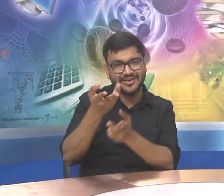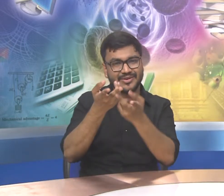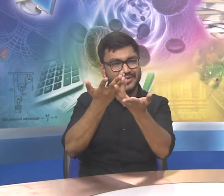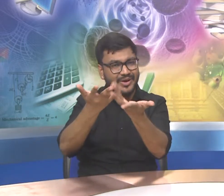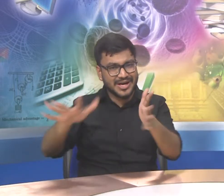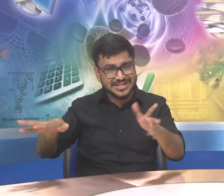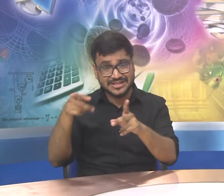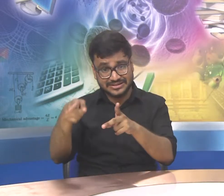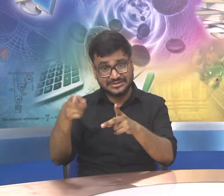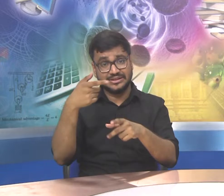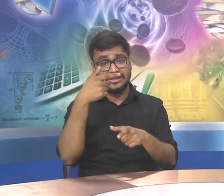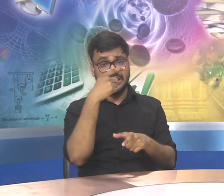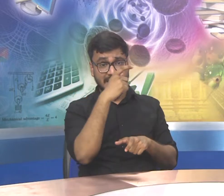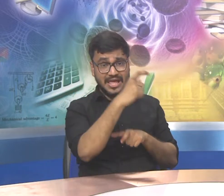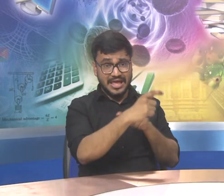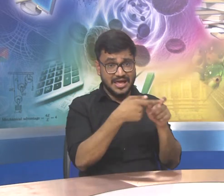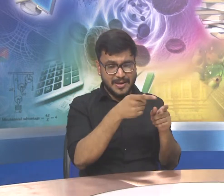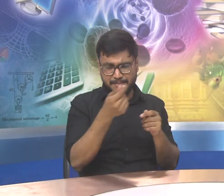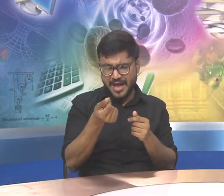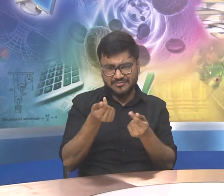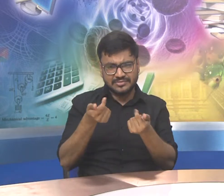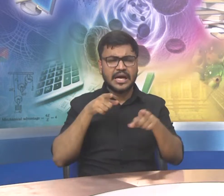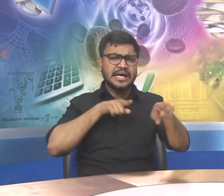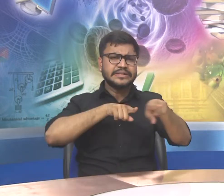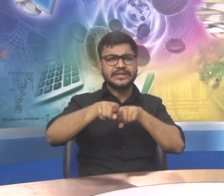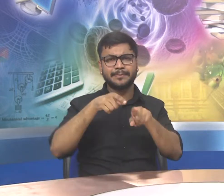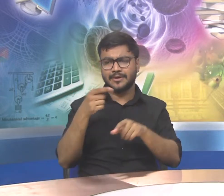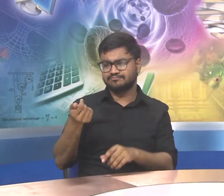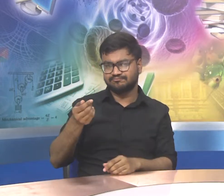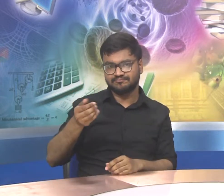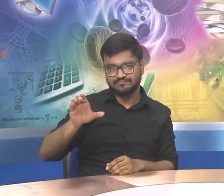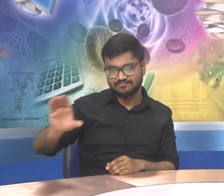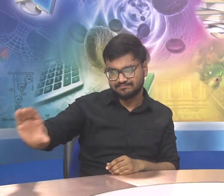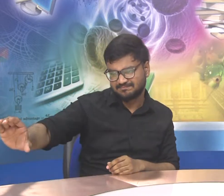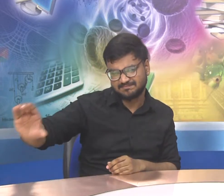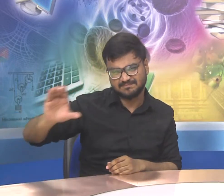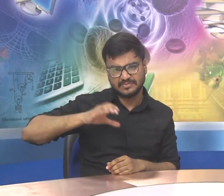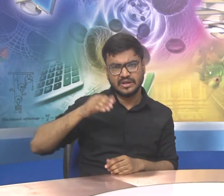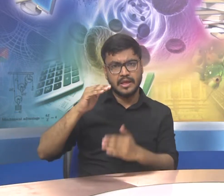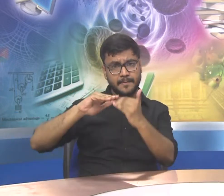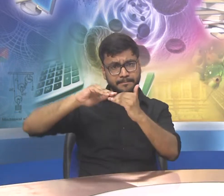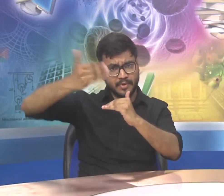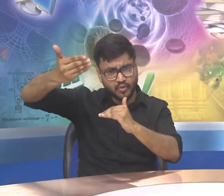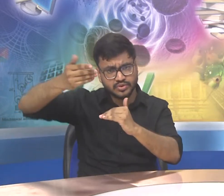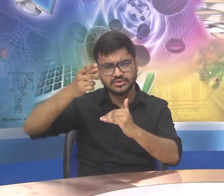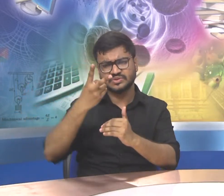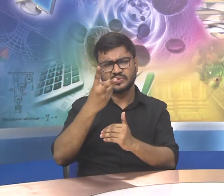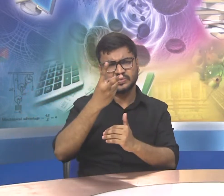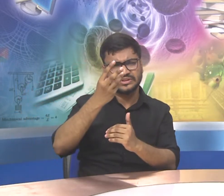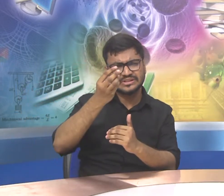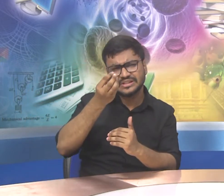The customer can withdraw this amount as and when he requires.